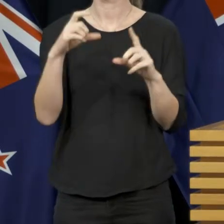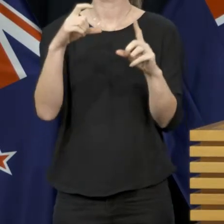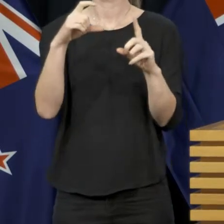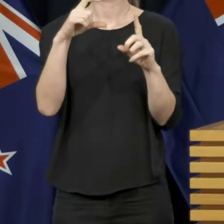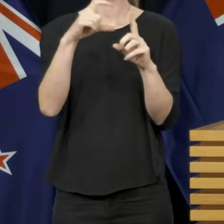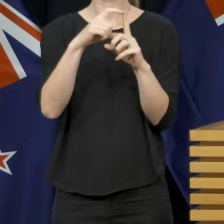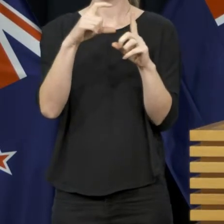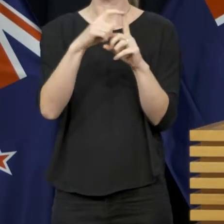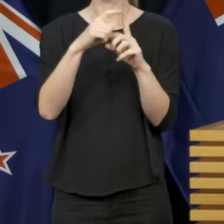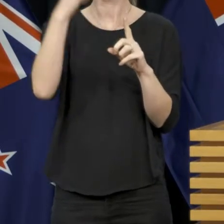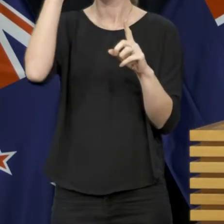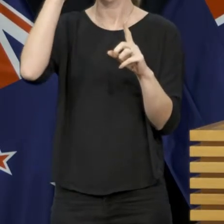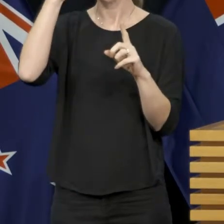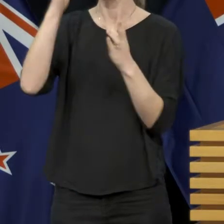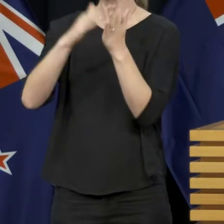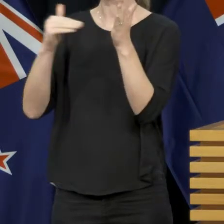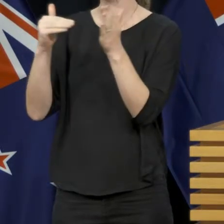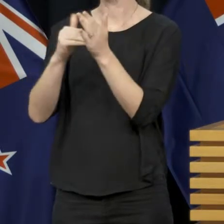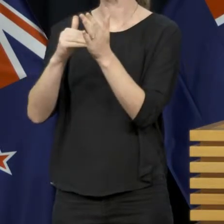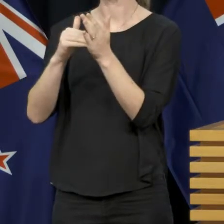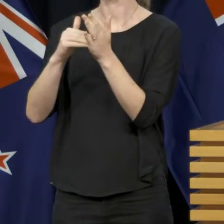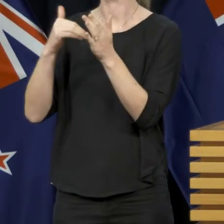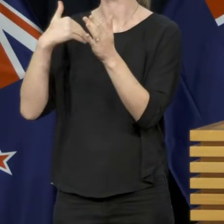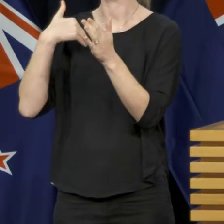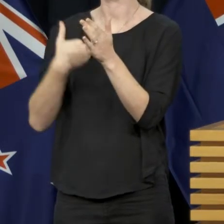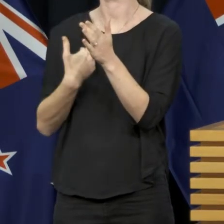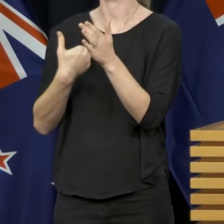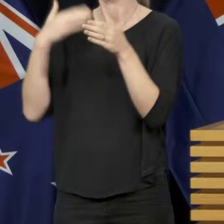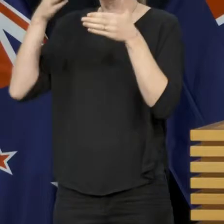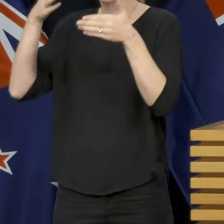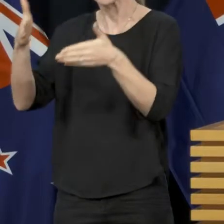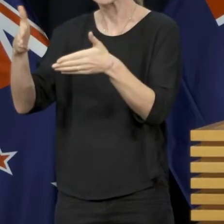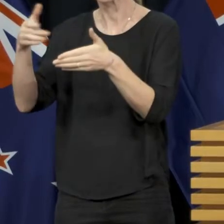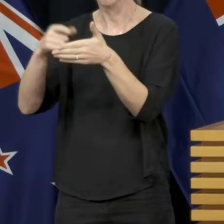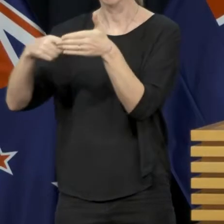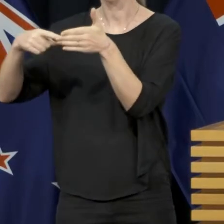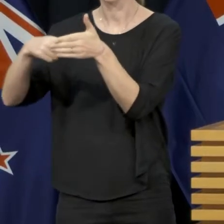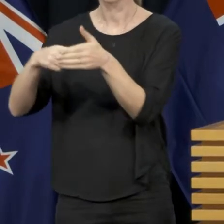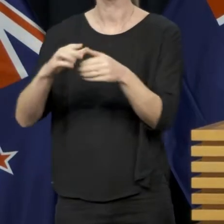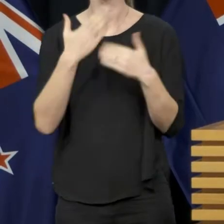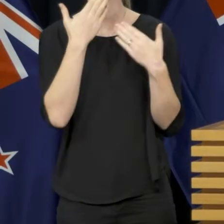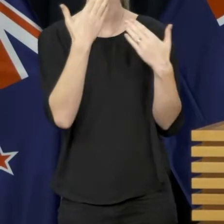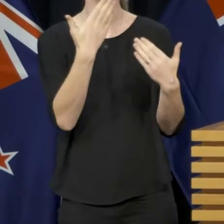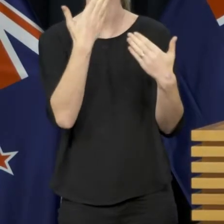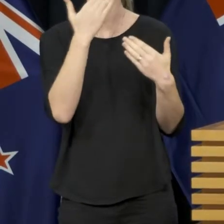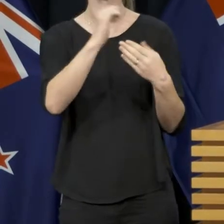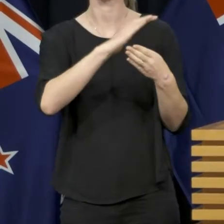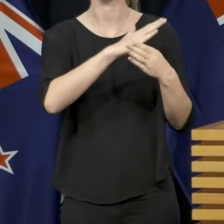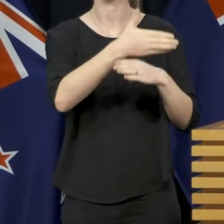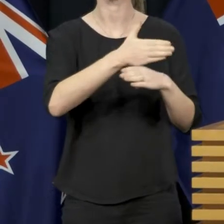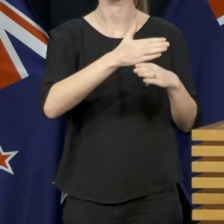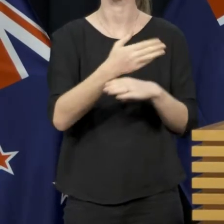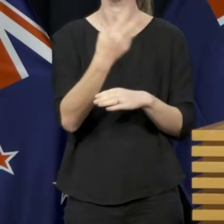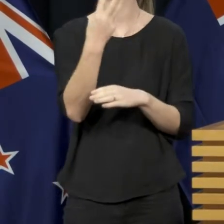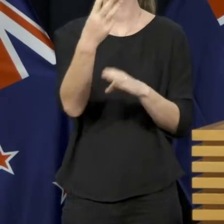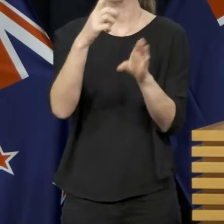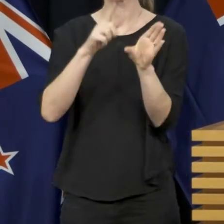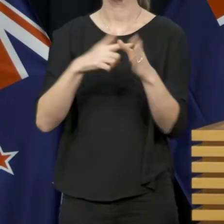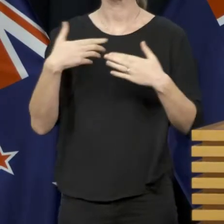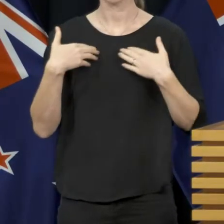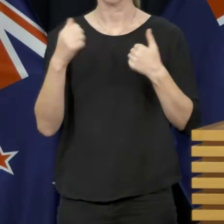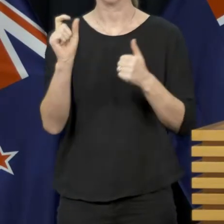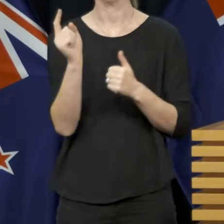team ahead of his own. I want to thank him for his service. He delivered a lot in his 3 years as